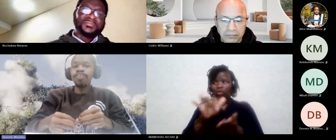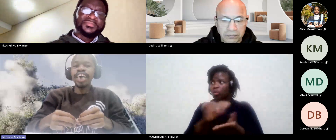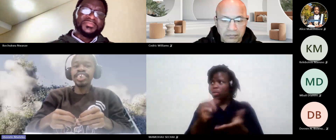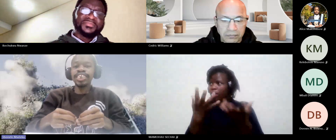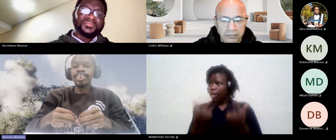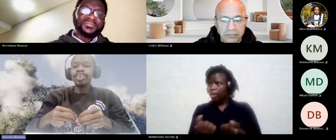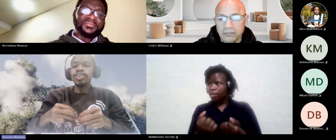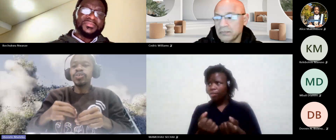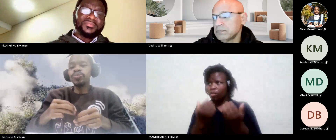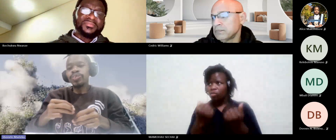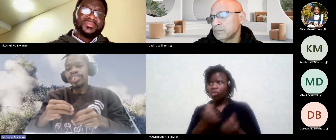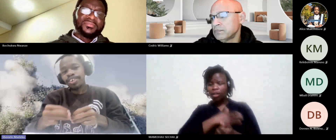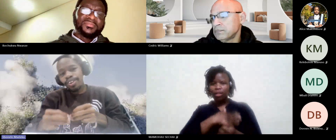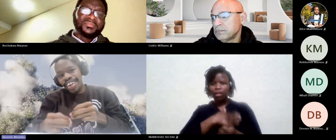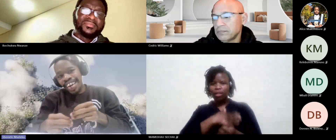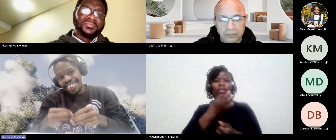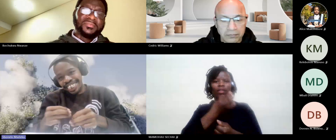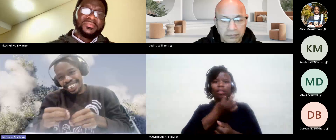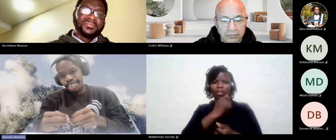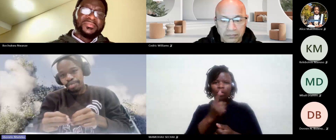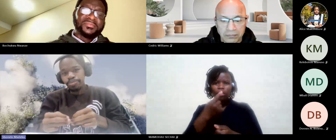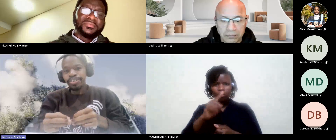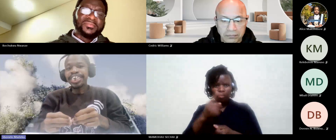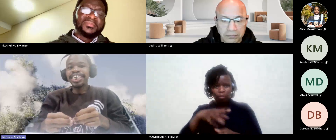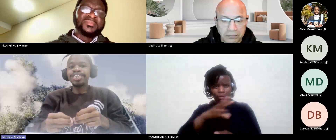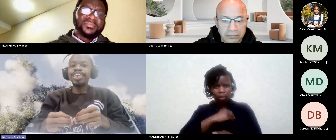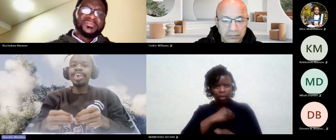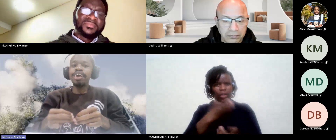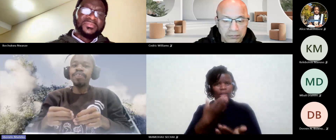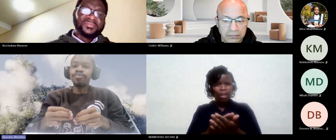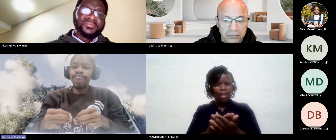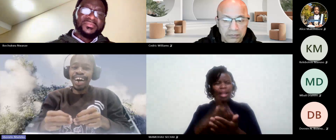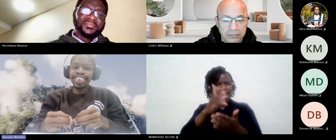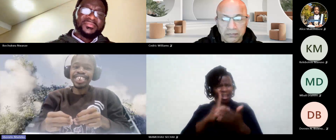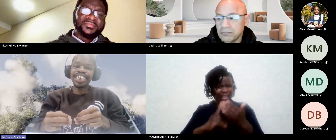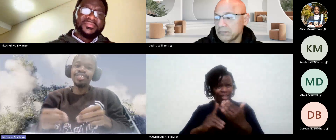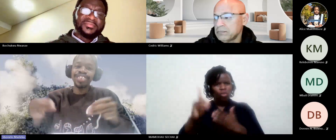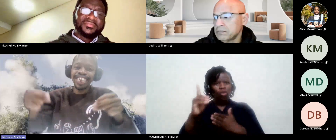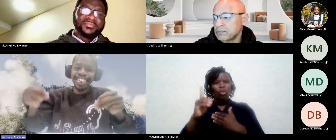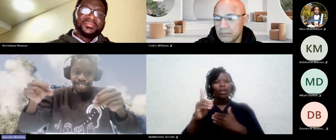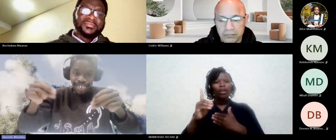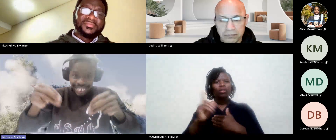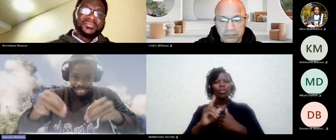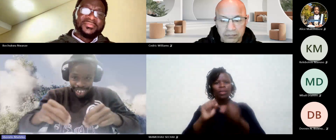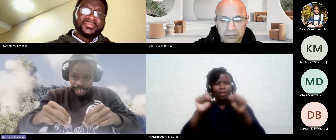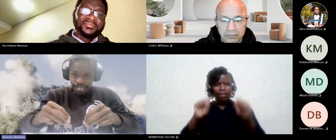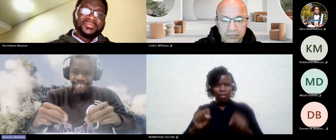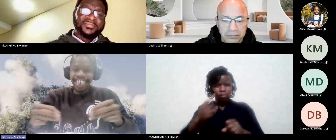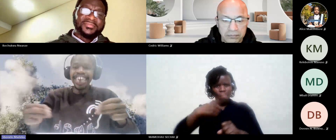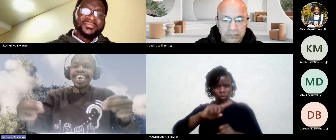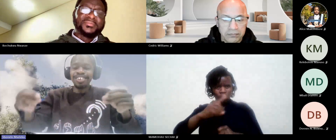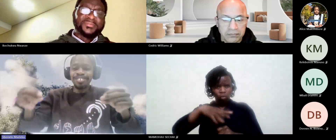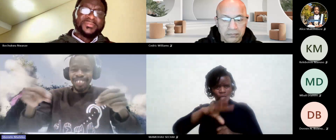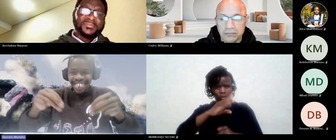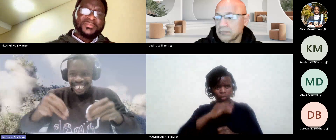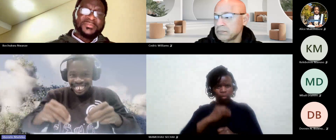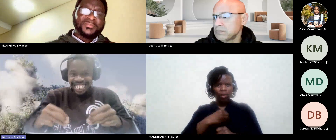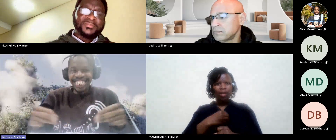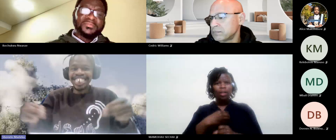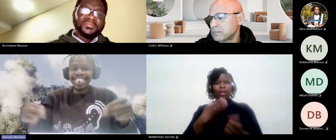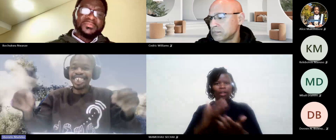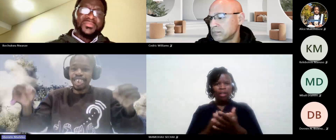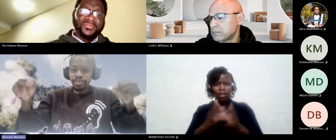in order for us to decolonize this system, it's only a matter for us to take the knowledge that we have here and